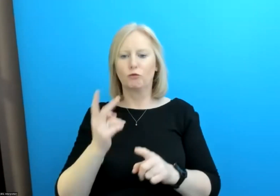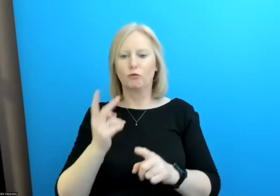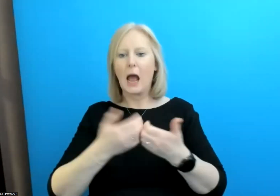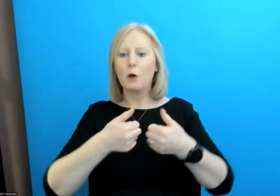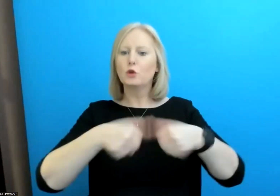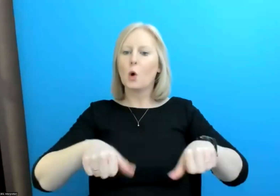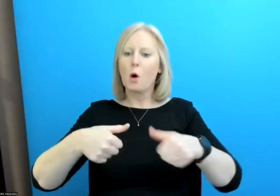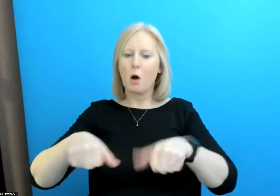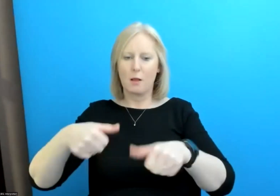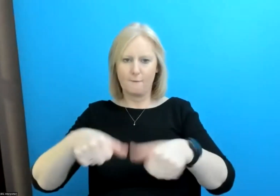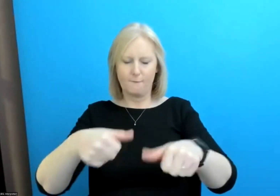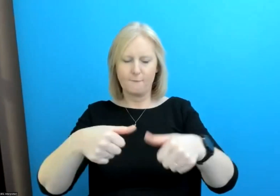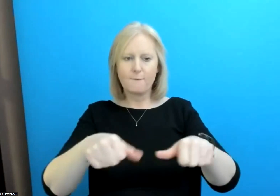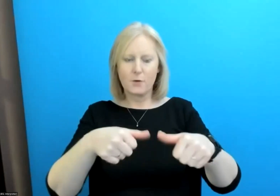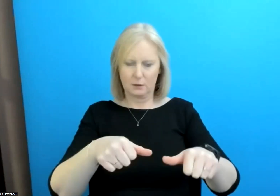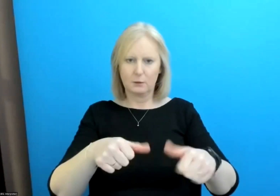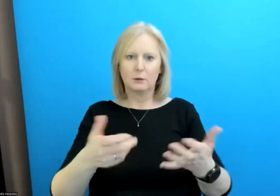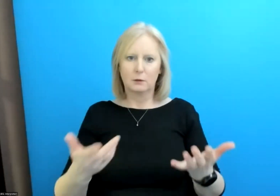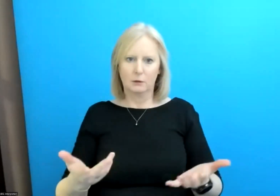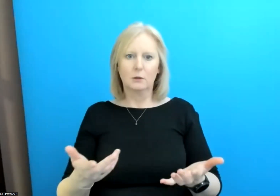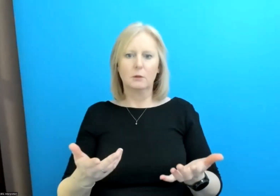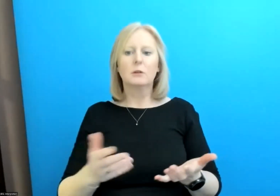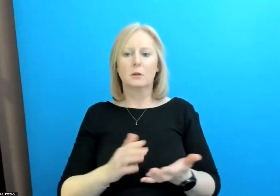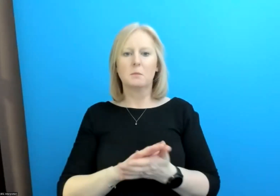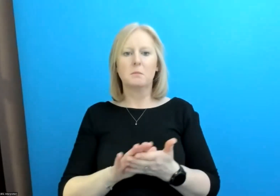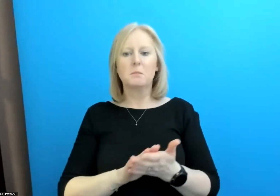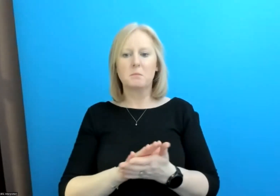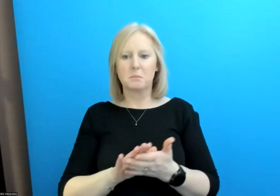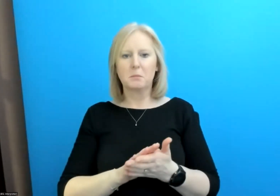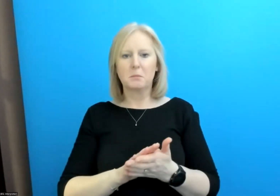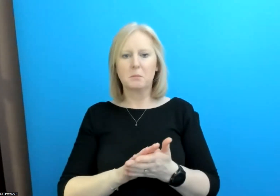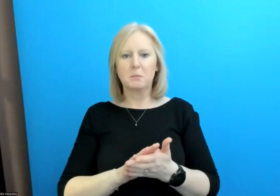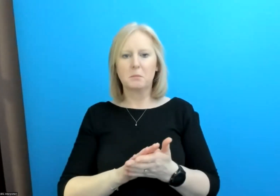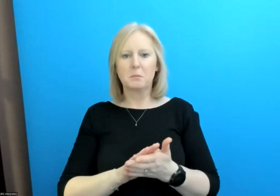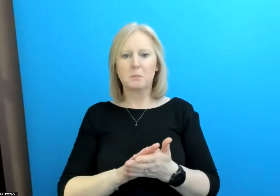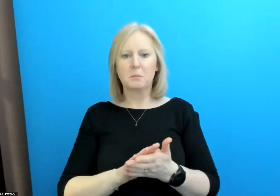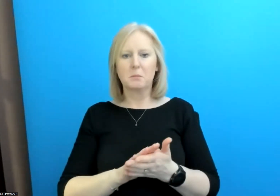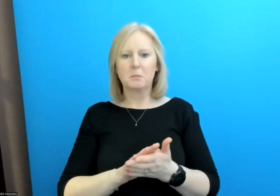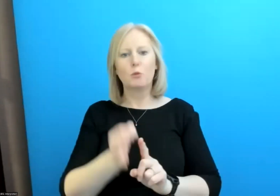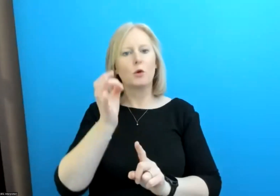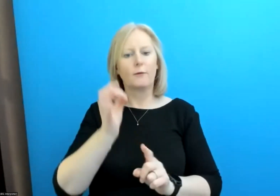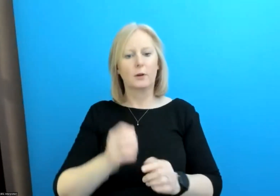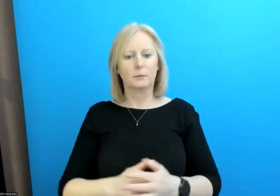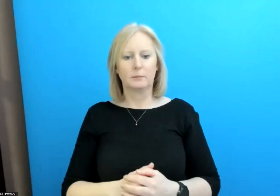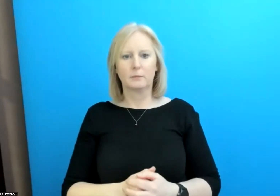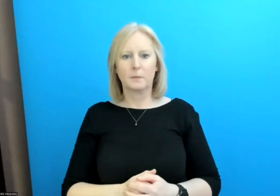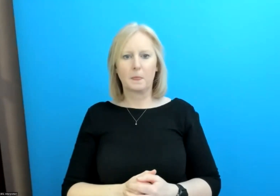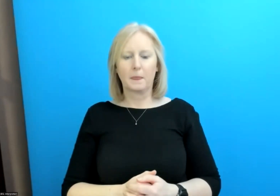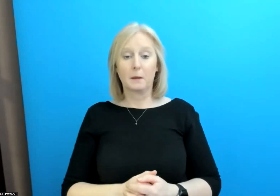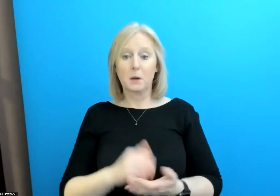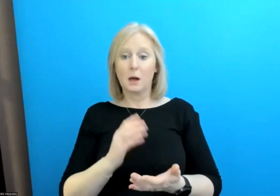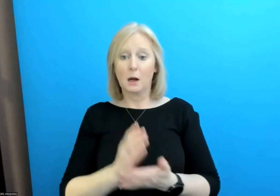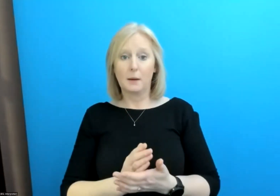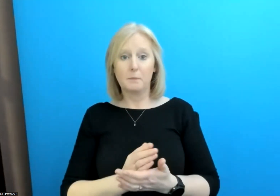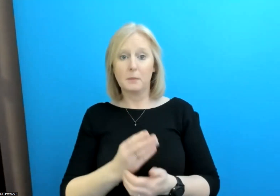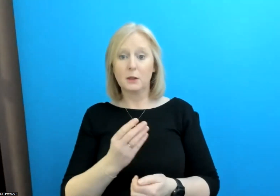addressing these and making a meaningful difference. But I mean, there's some also some really useful